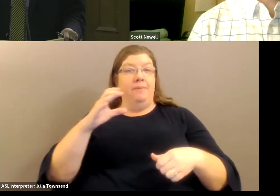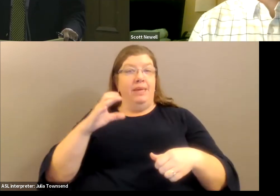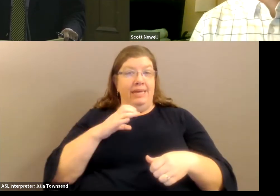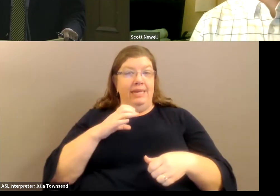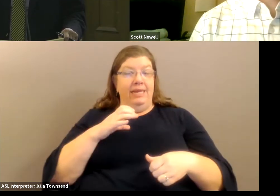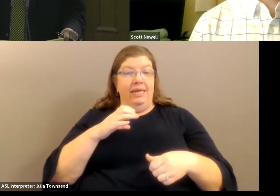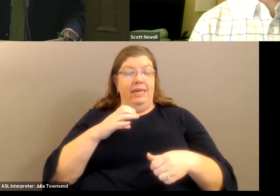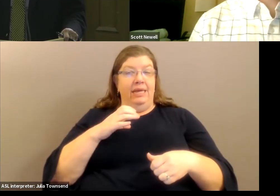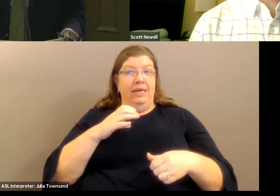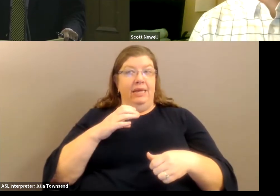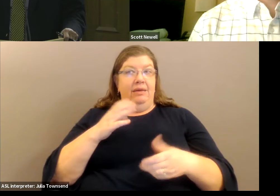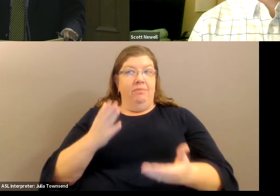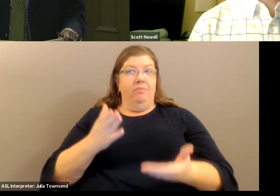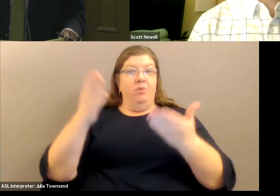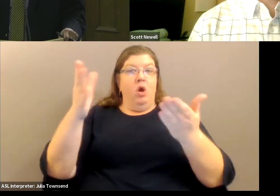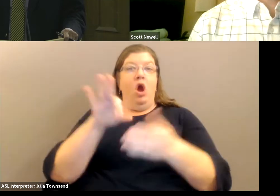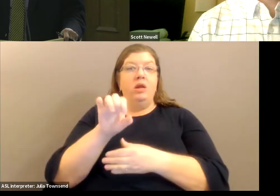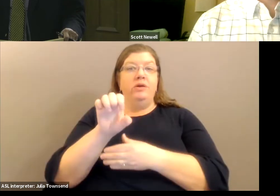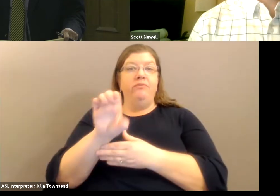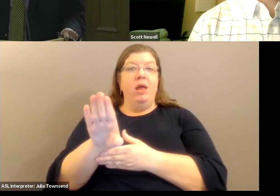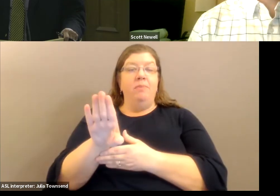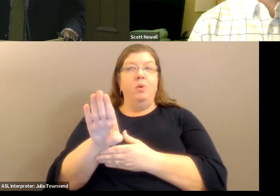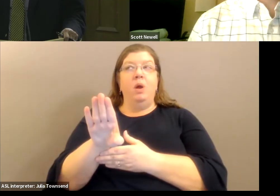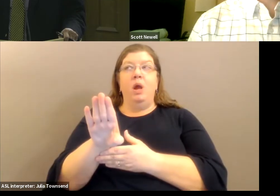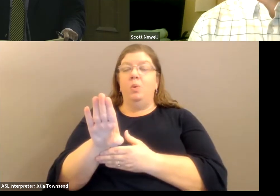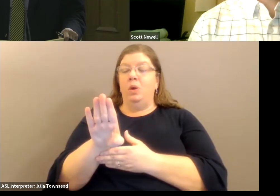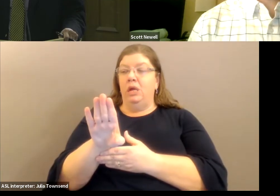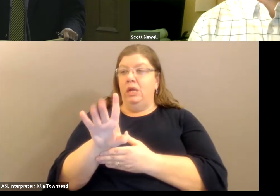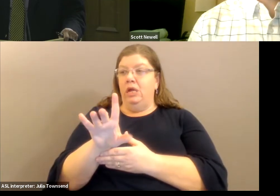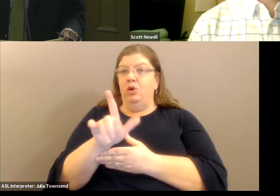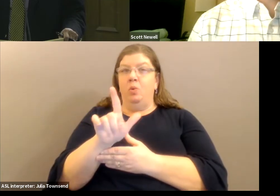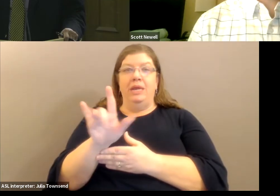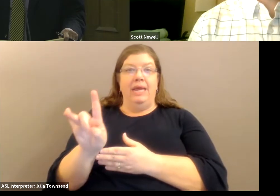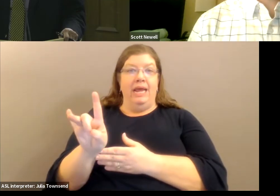on February 28.